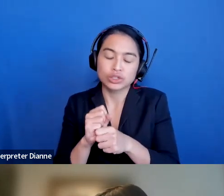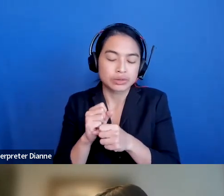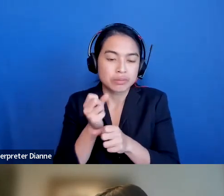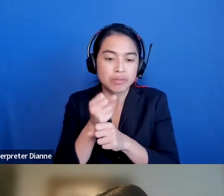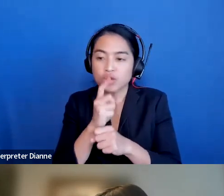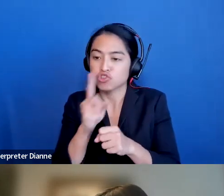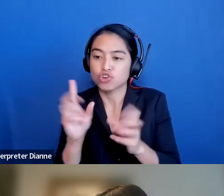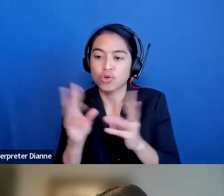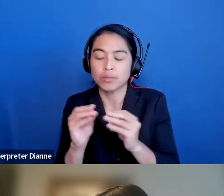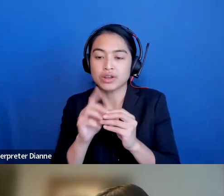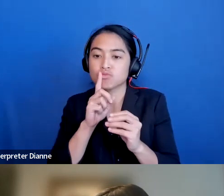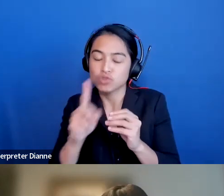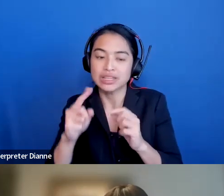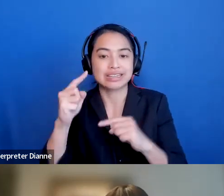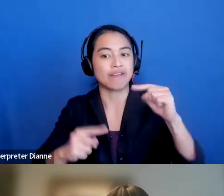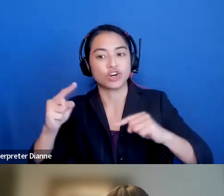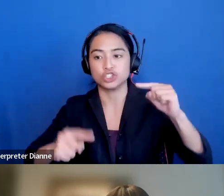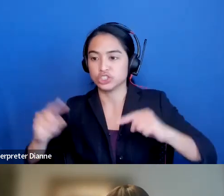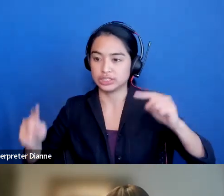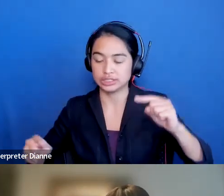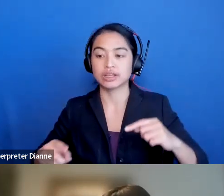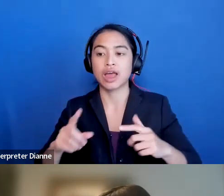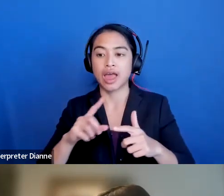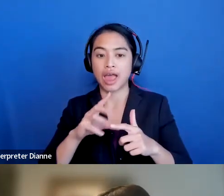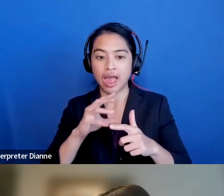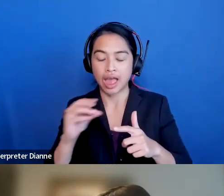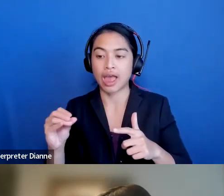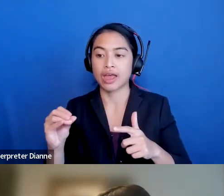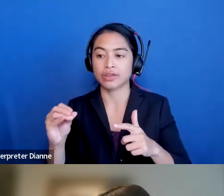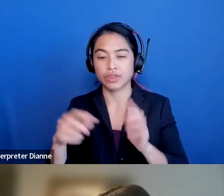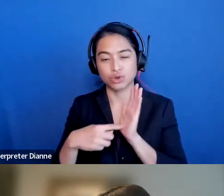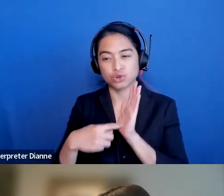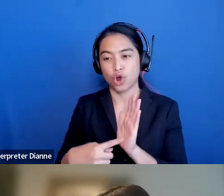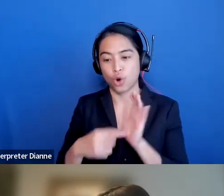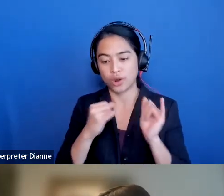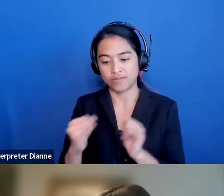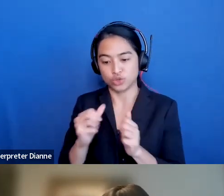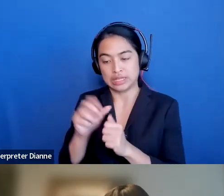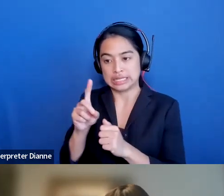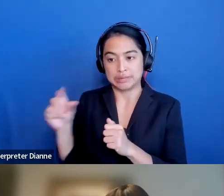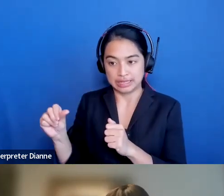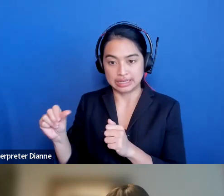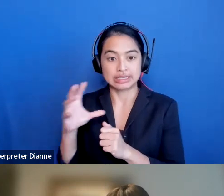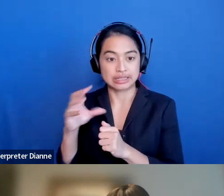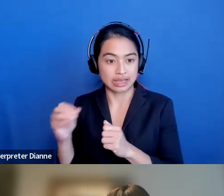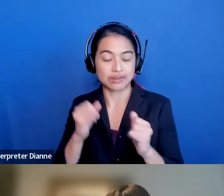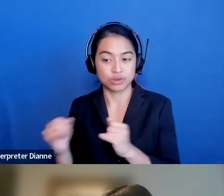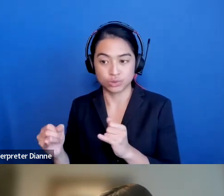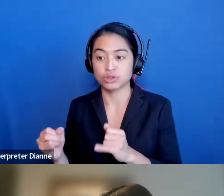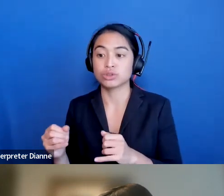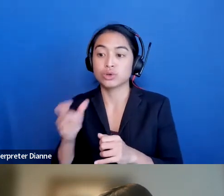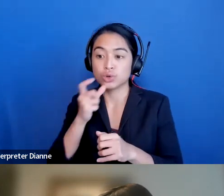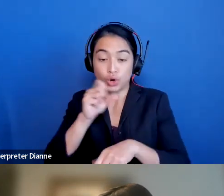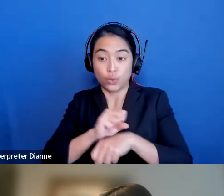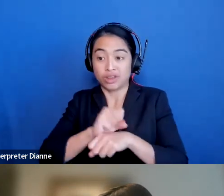webinars are diverse and they are reflecting individuals with disabilities and individuals who maybe are working in the